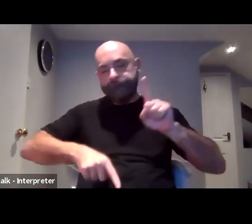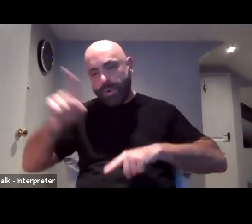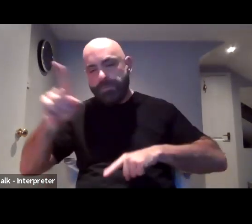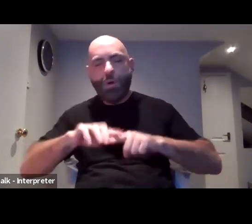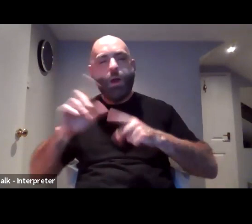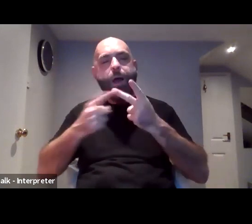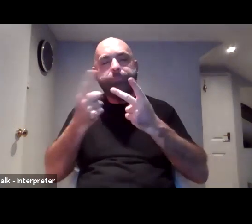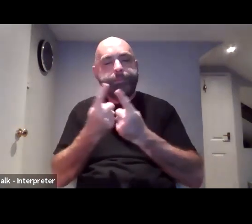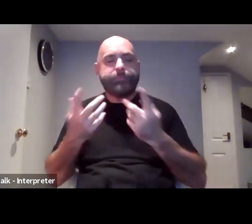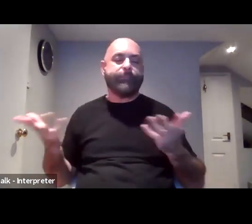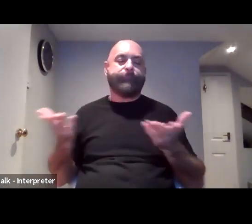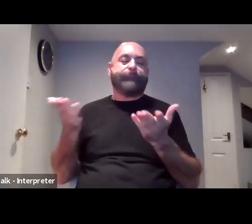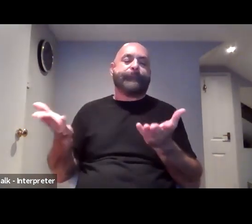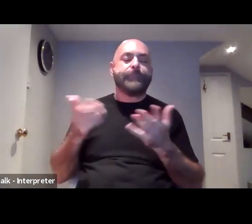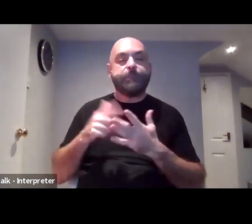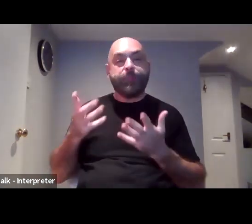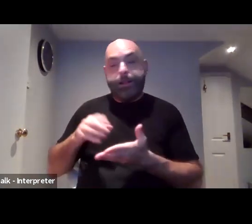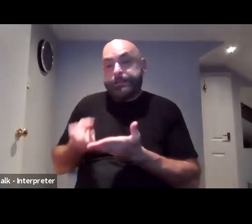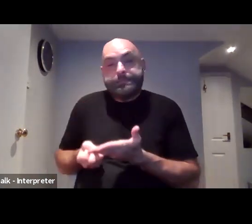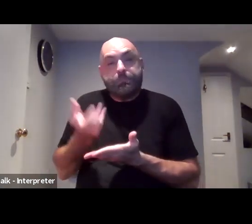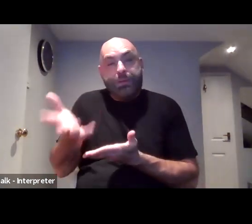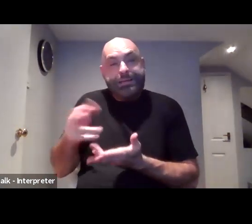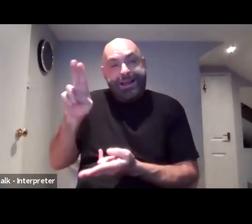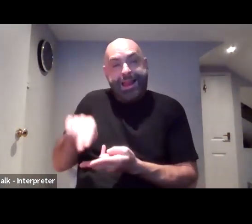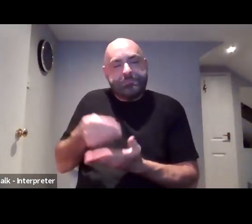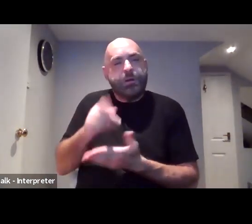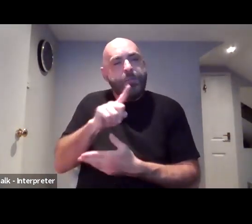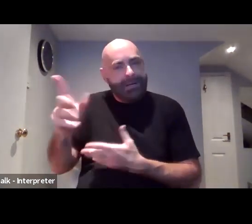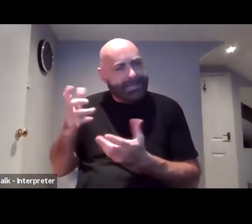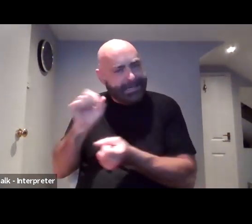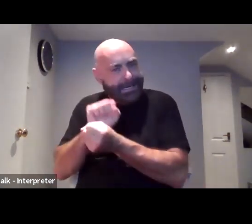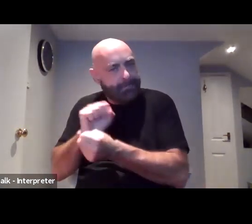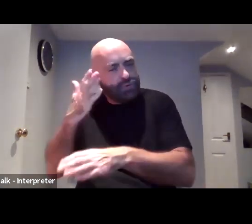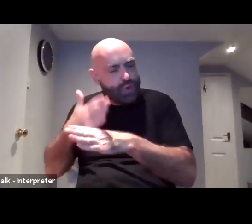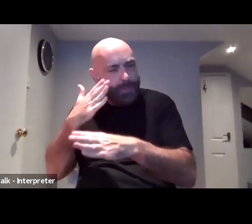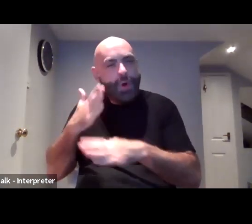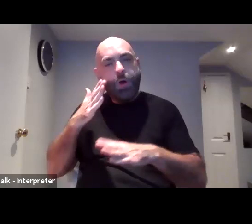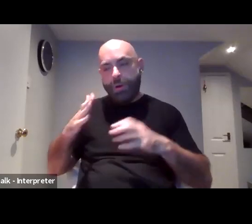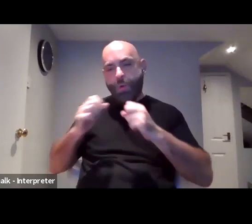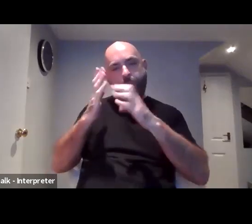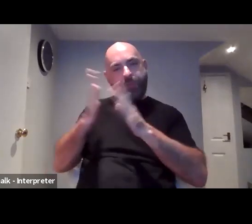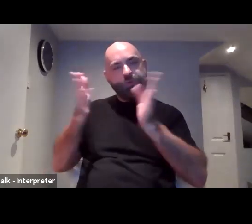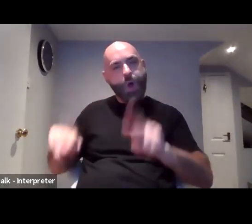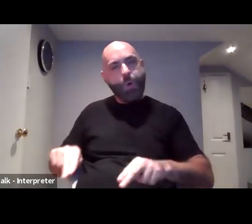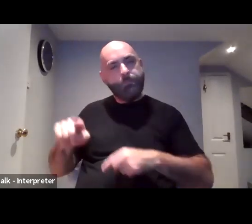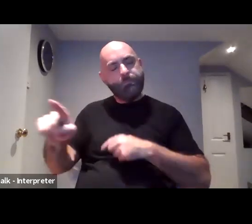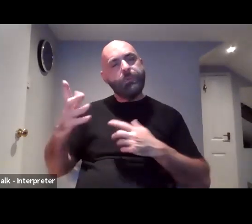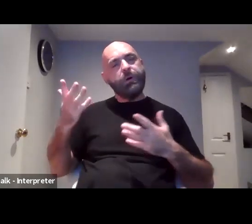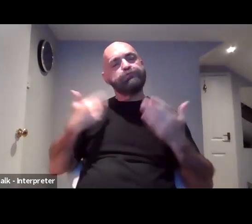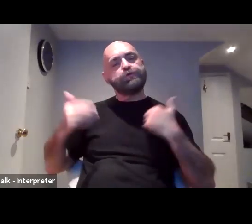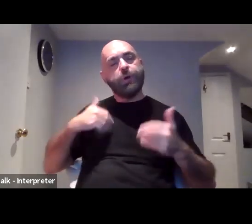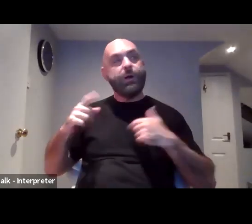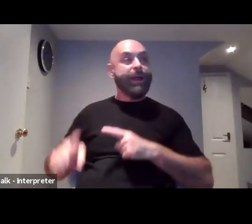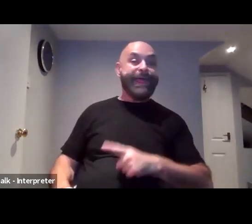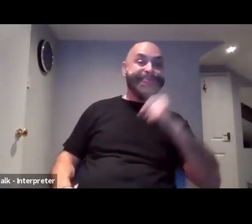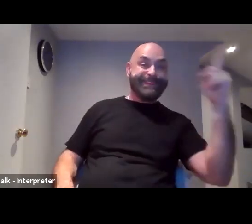other things. So they're spending less money, still keeping their jobs, working from home, and getting richer. And these people are either